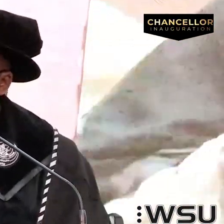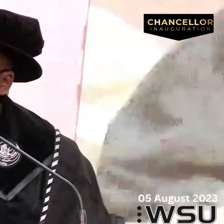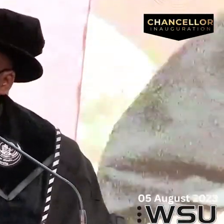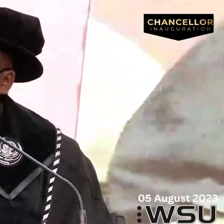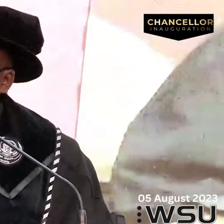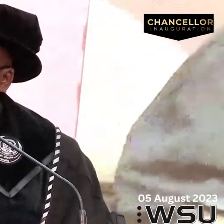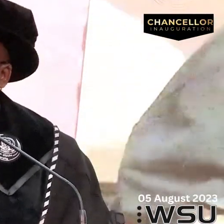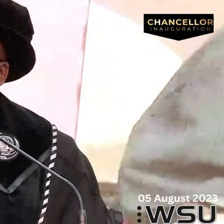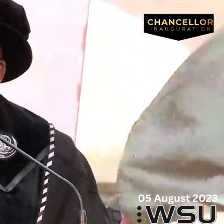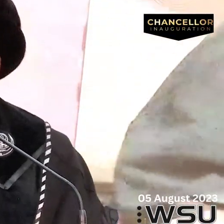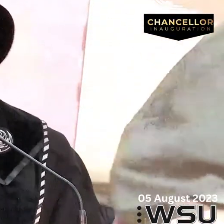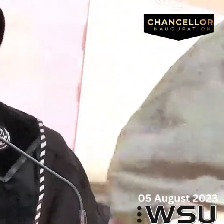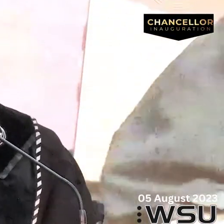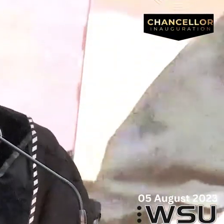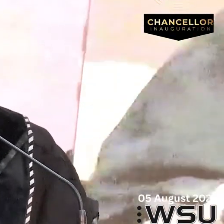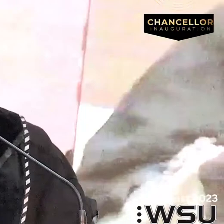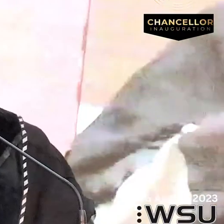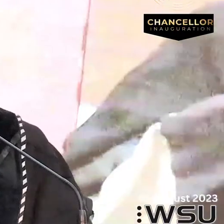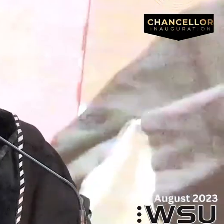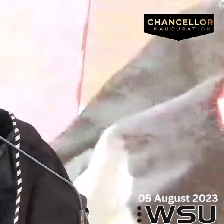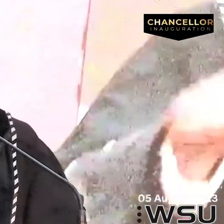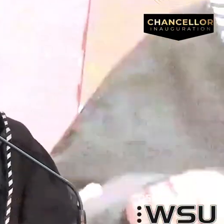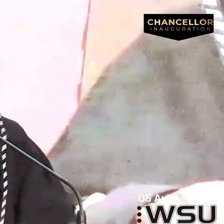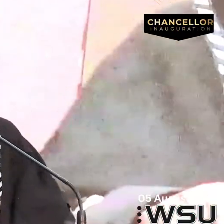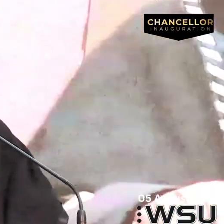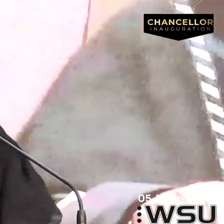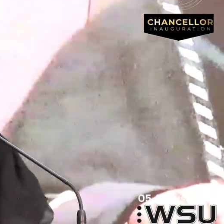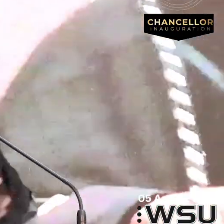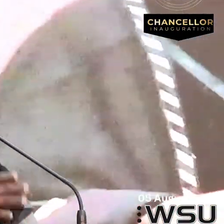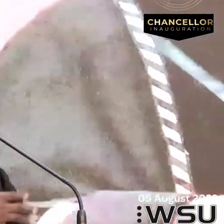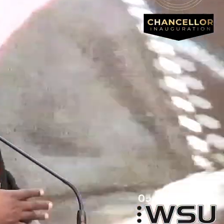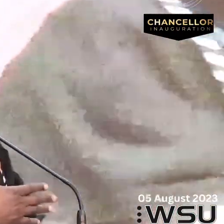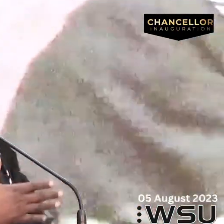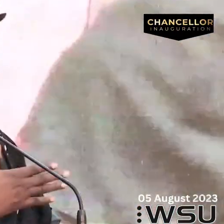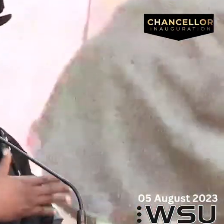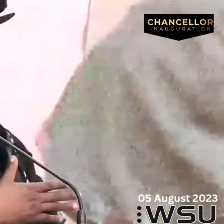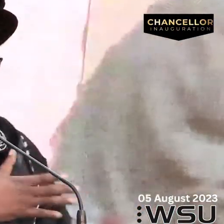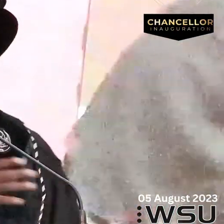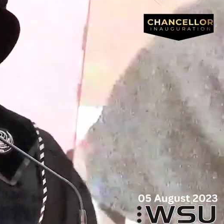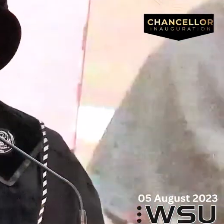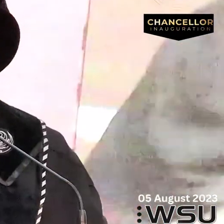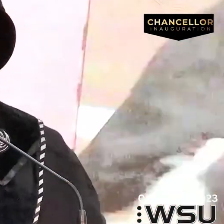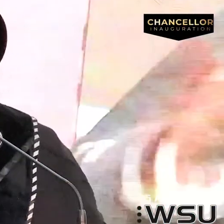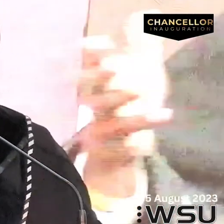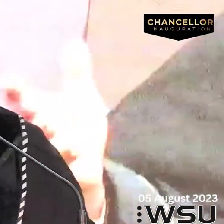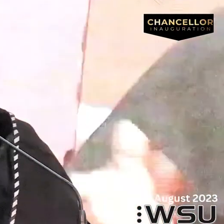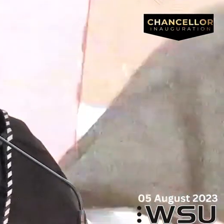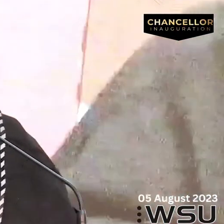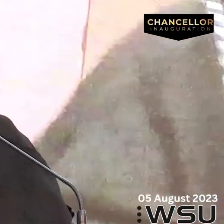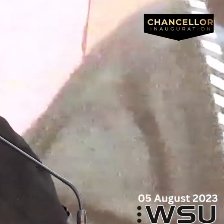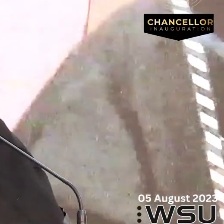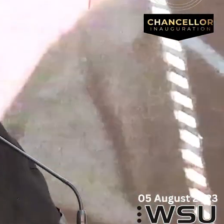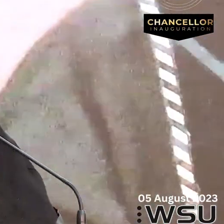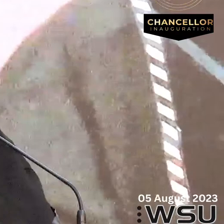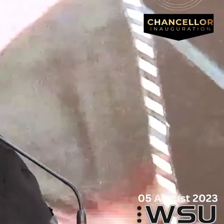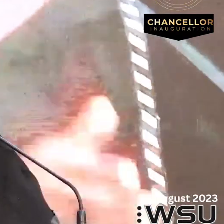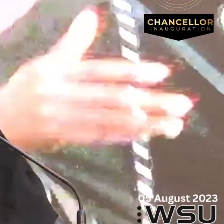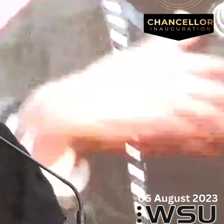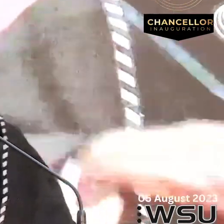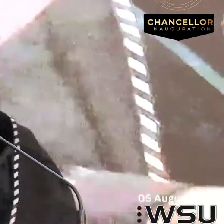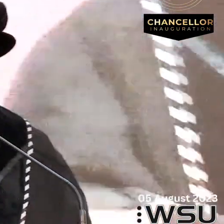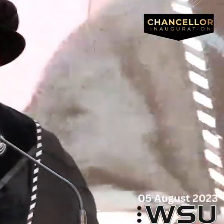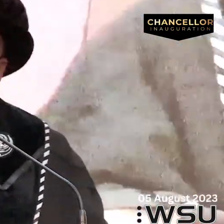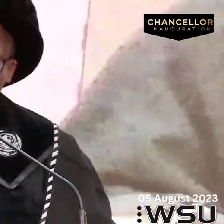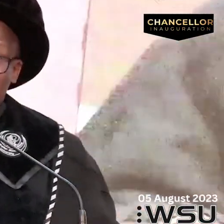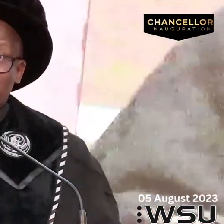me. If it has got flaws, because she's very well known here, don't blame it